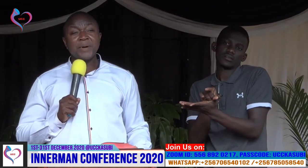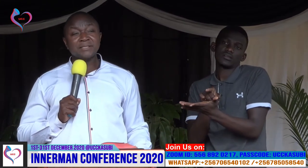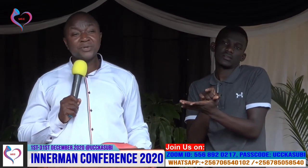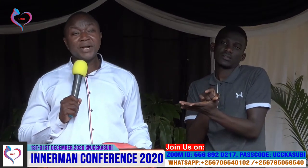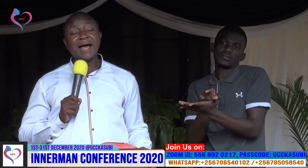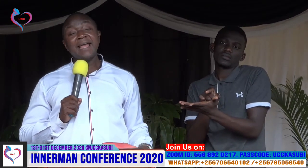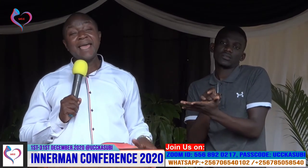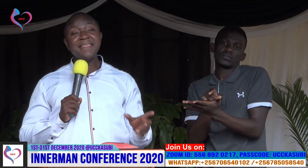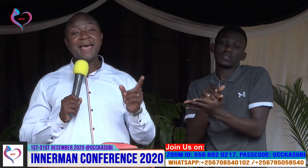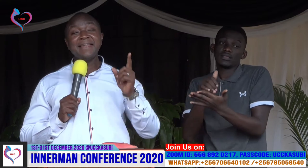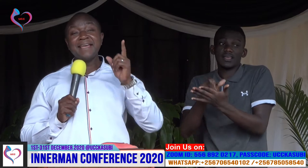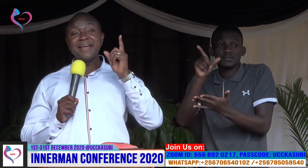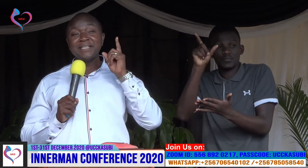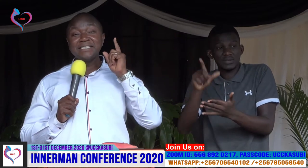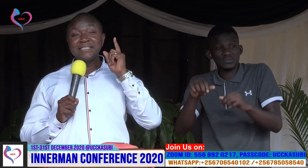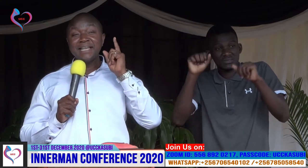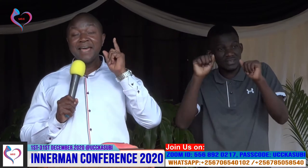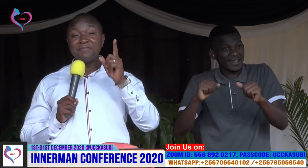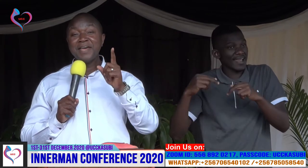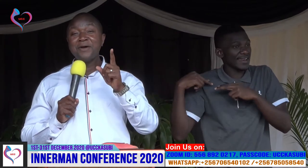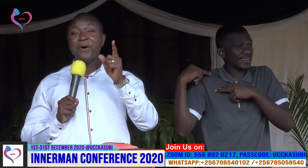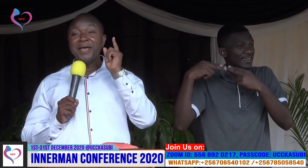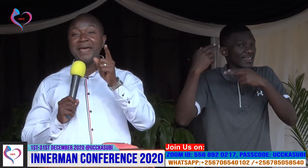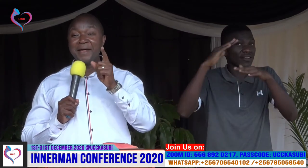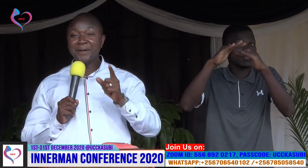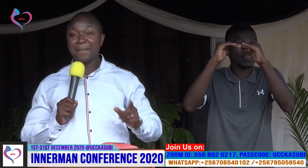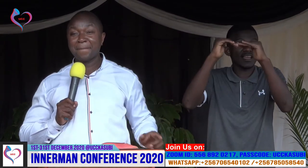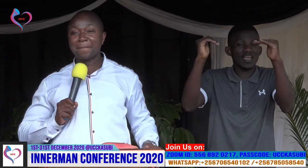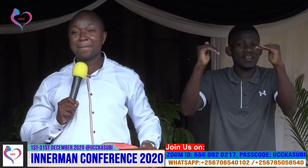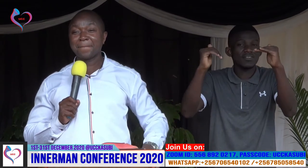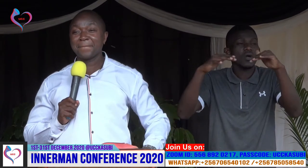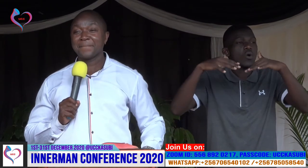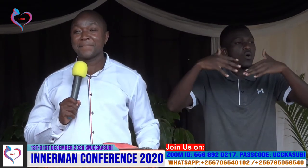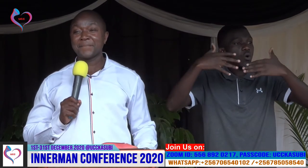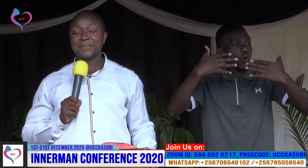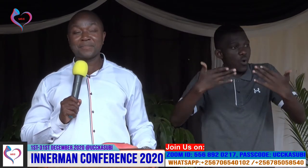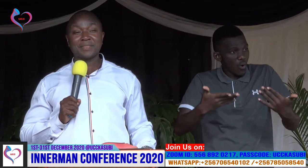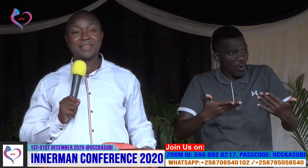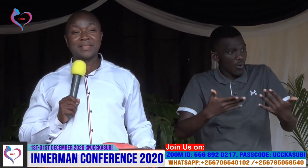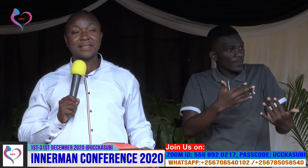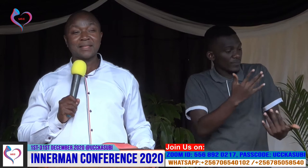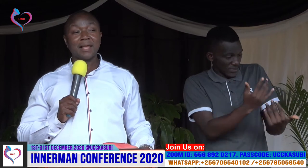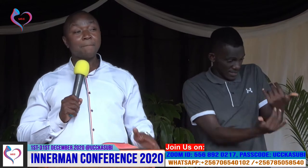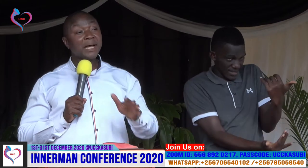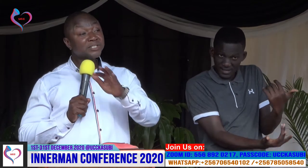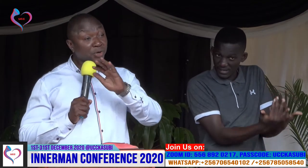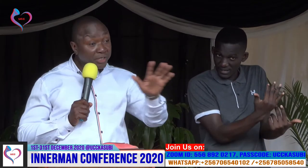such a person can either inherit heaven or hell, but